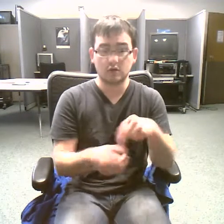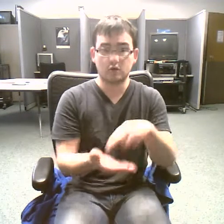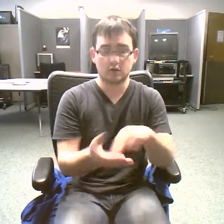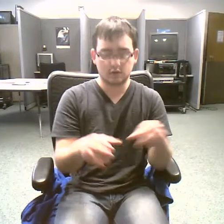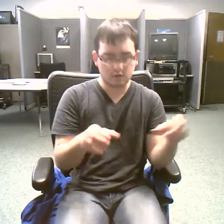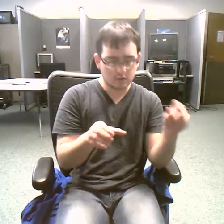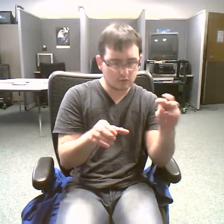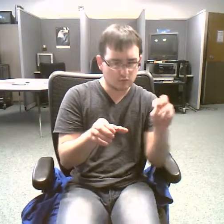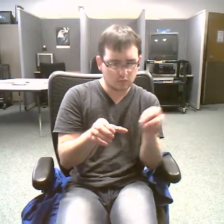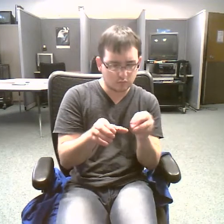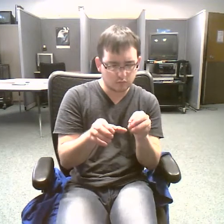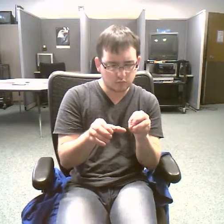dividing.